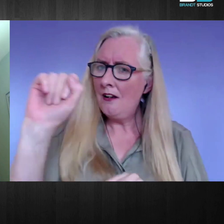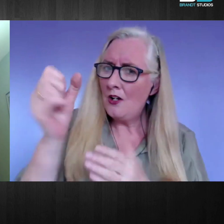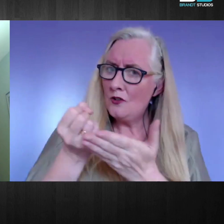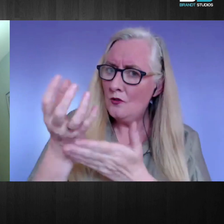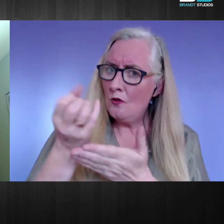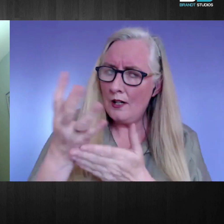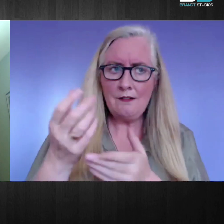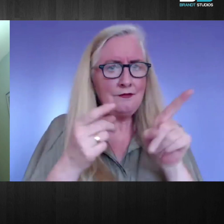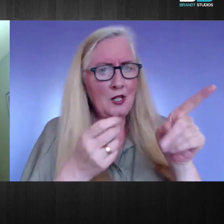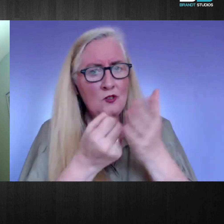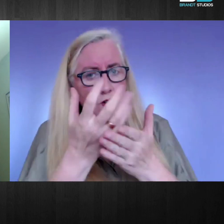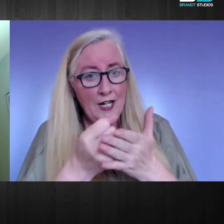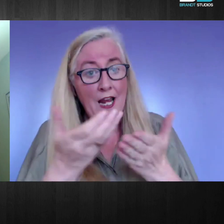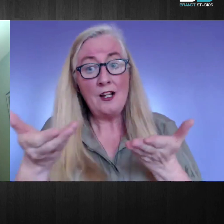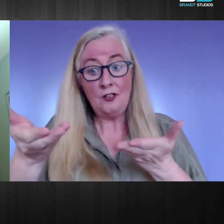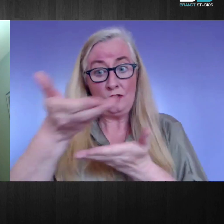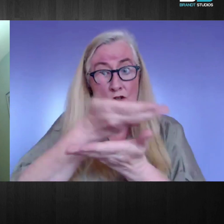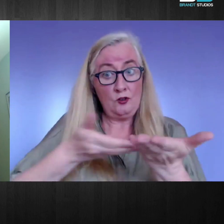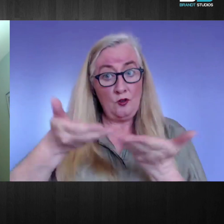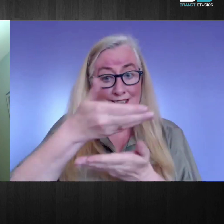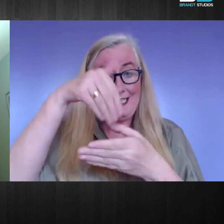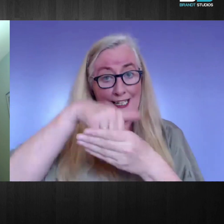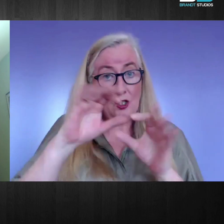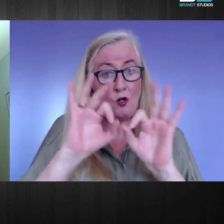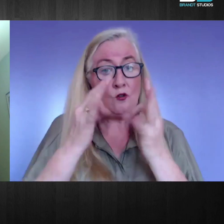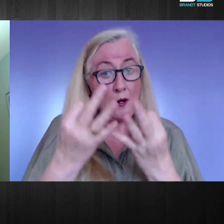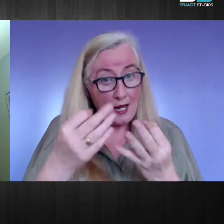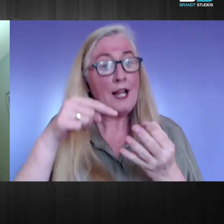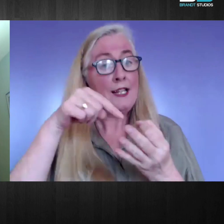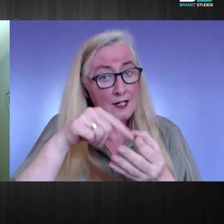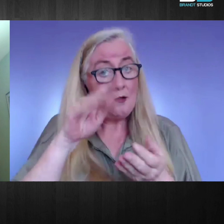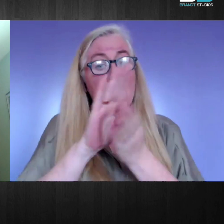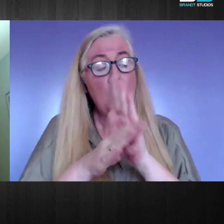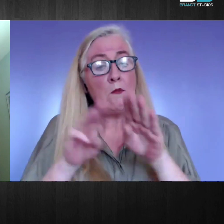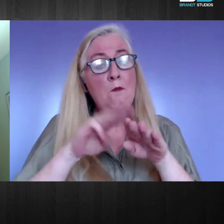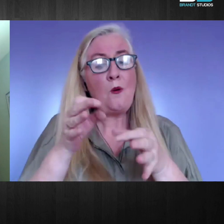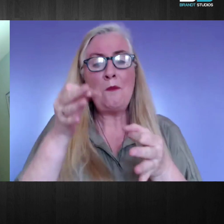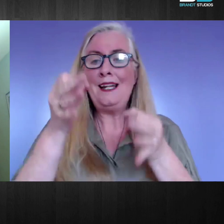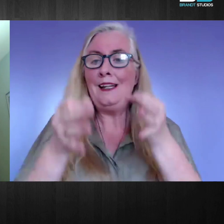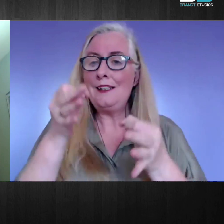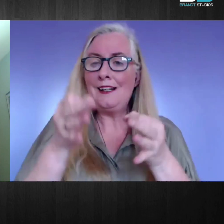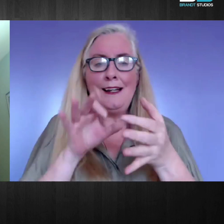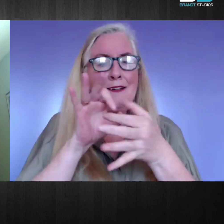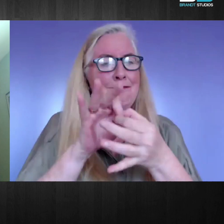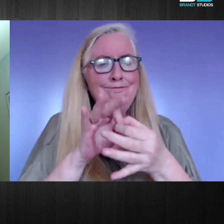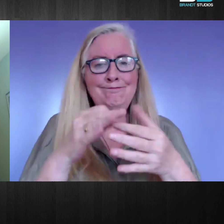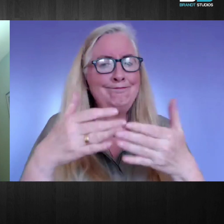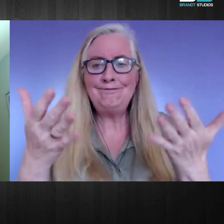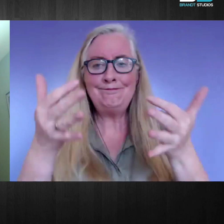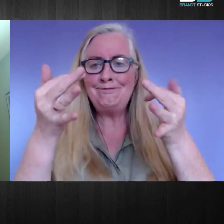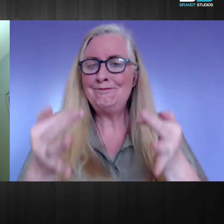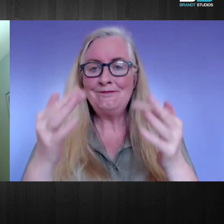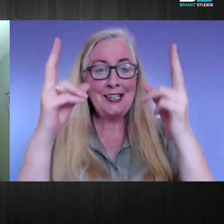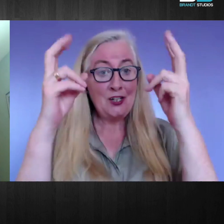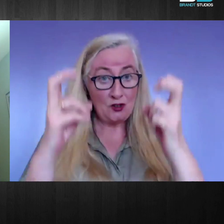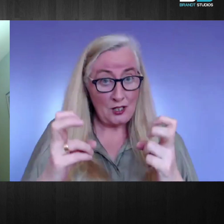group, and becoming more politicized around particular issues, and also then identifying opportunities for